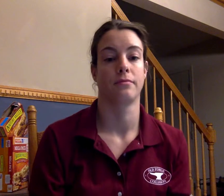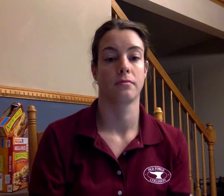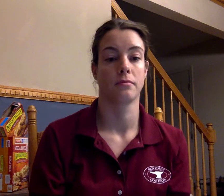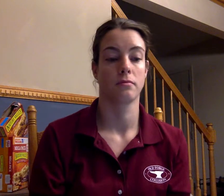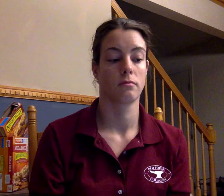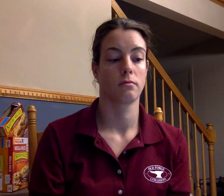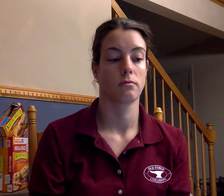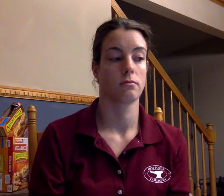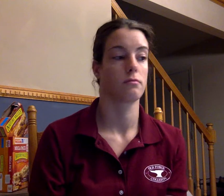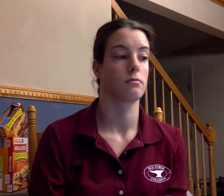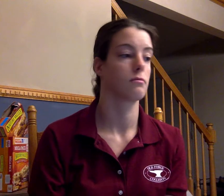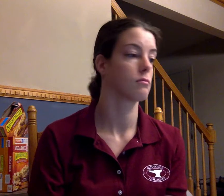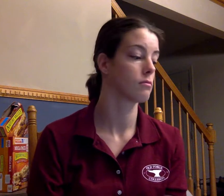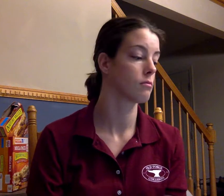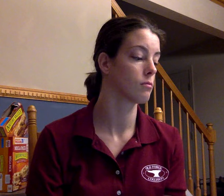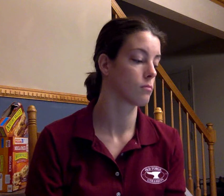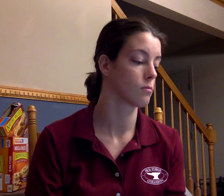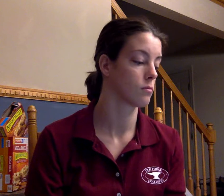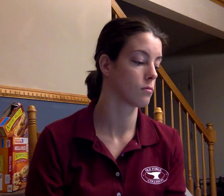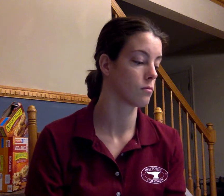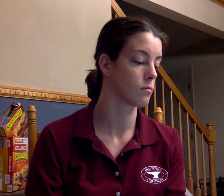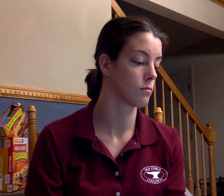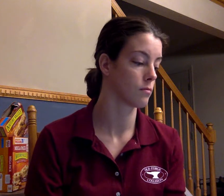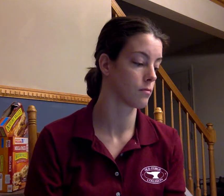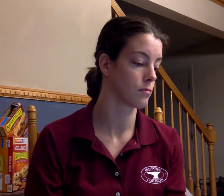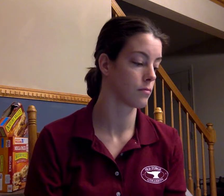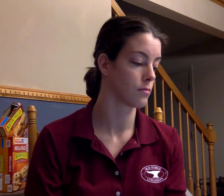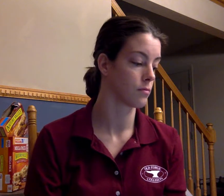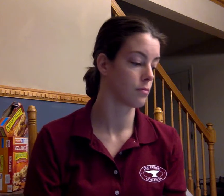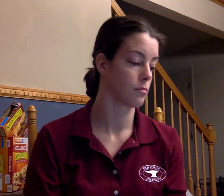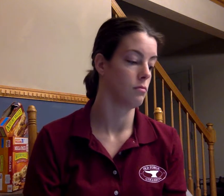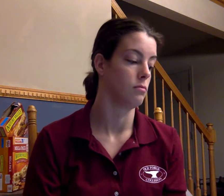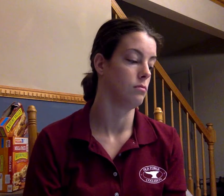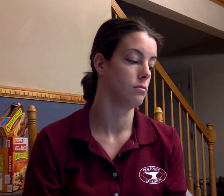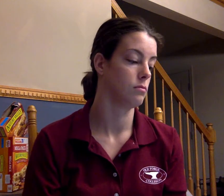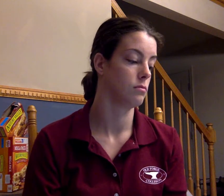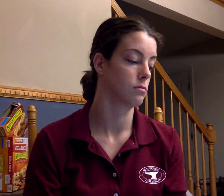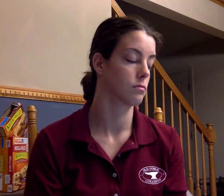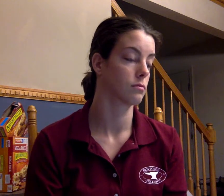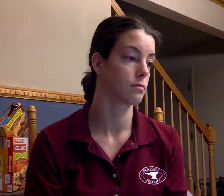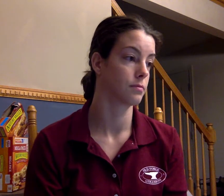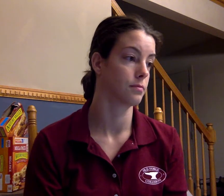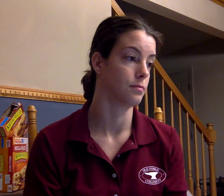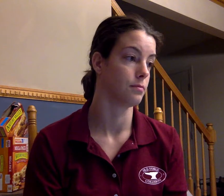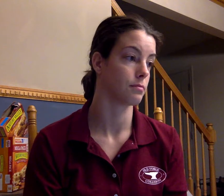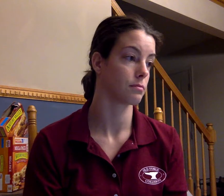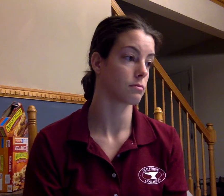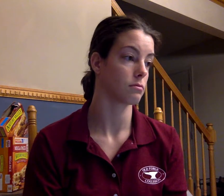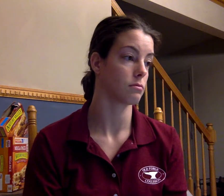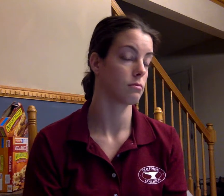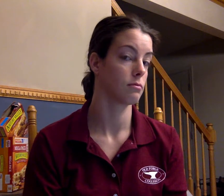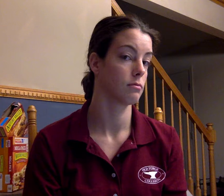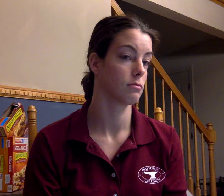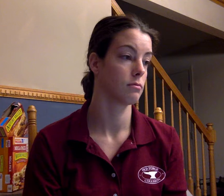Once all the stories have been assigned and the pages have been drawn out, the writers go to work and research